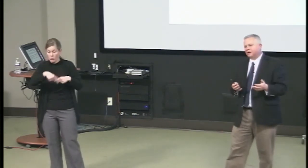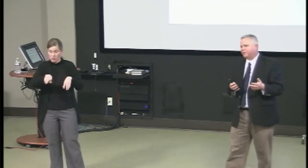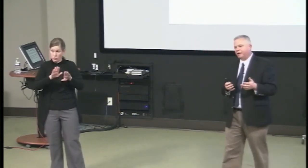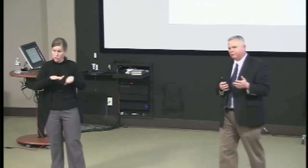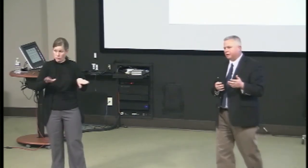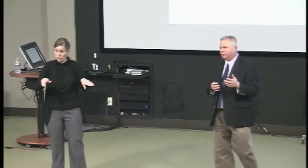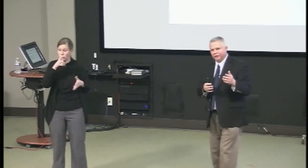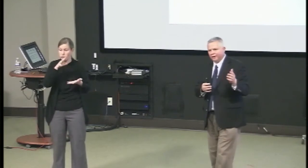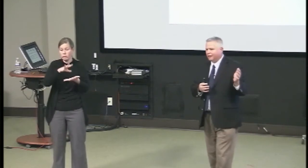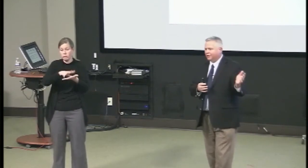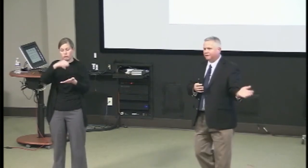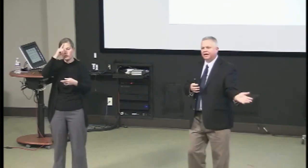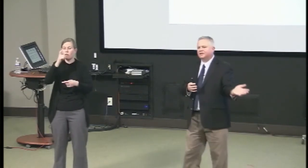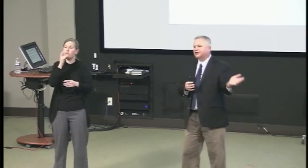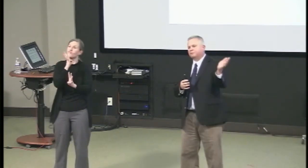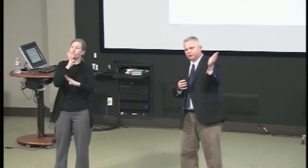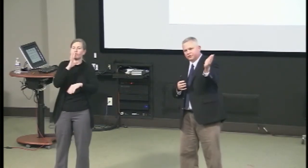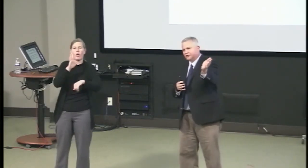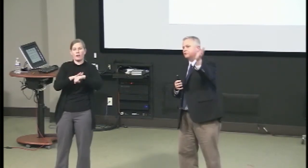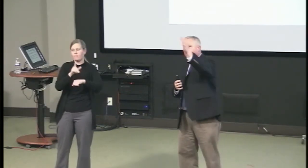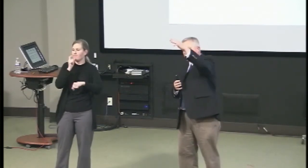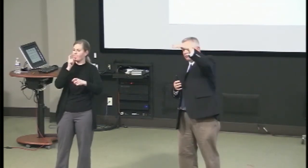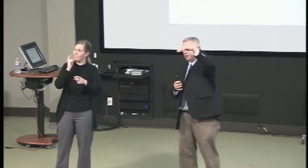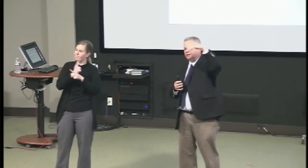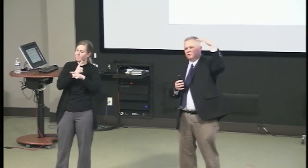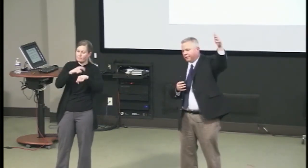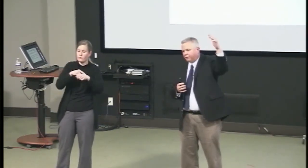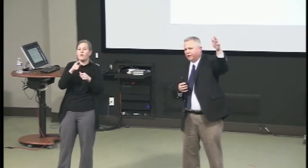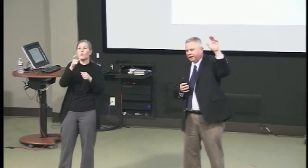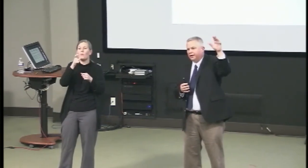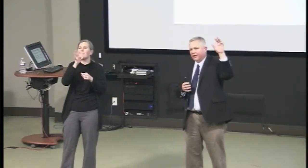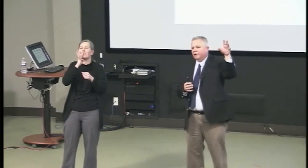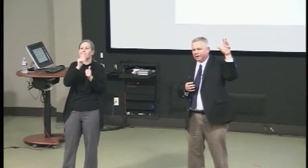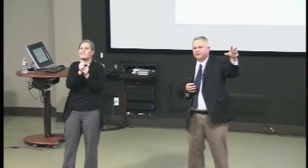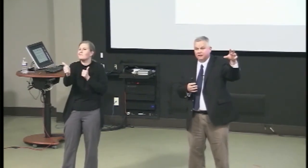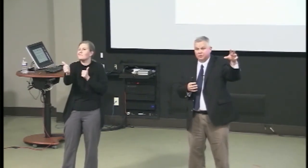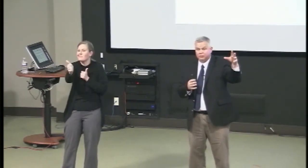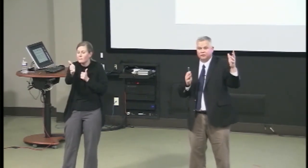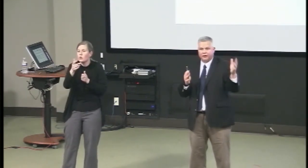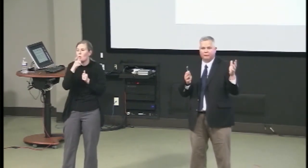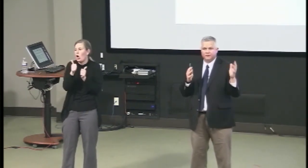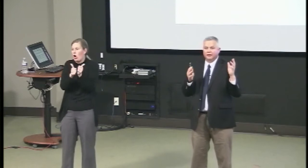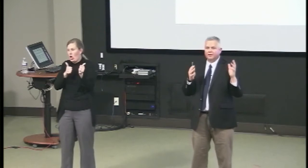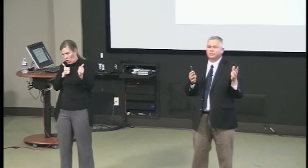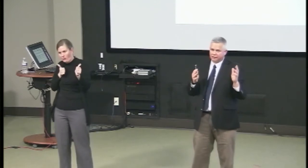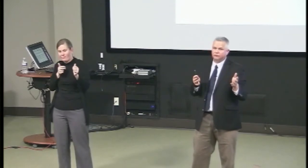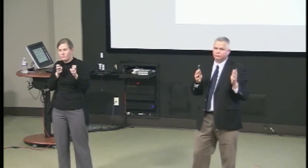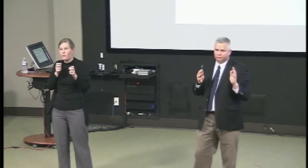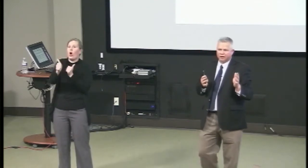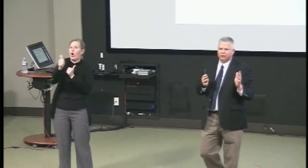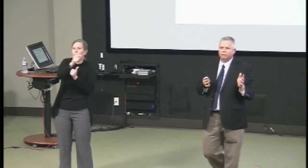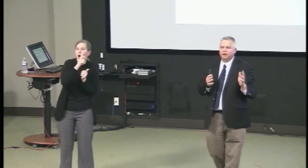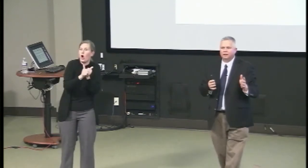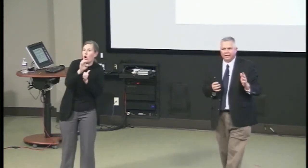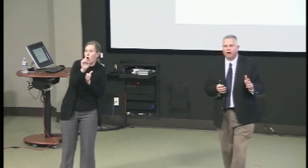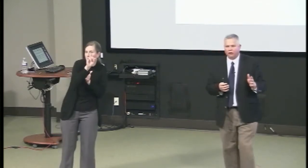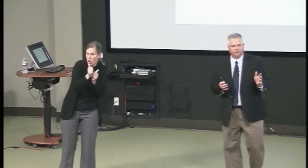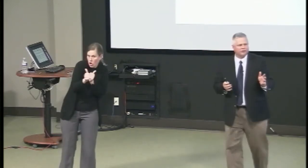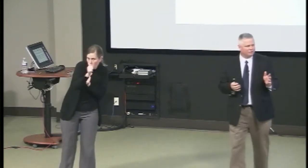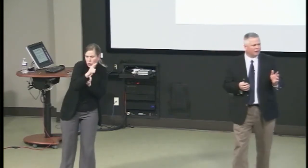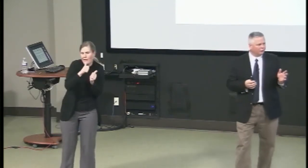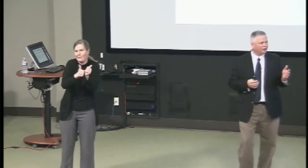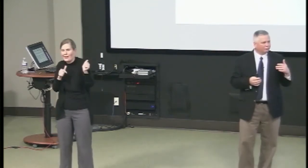because it's based on parent report. If the kid's not producing 2-word utterances by 3 and they went to see a speech therapist, these are kids who were,